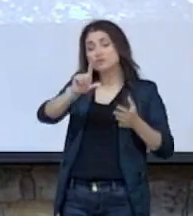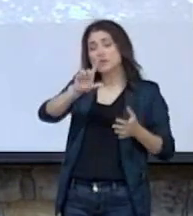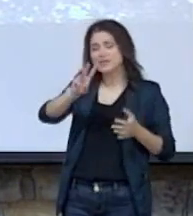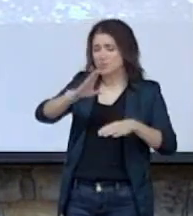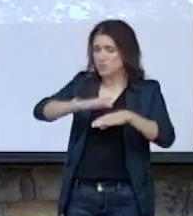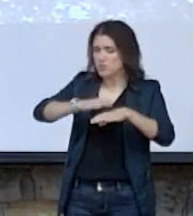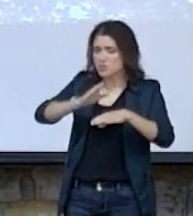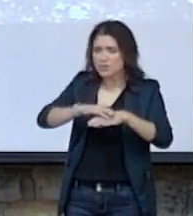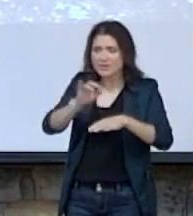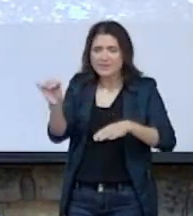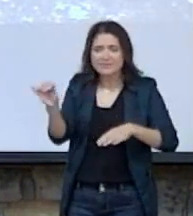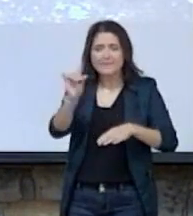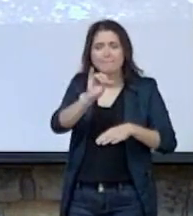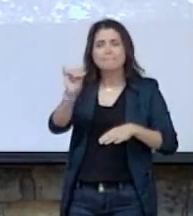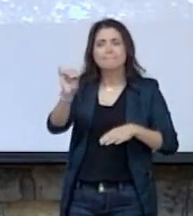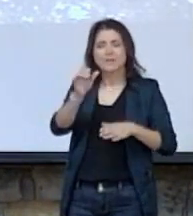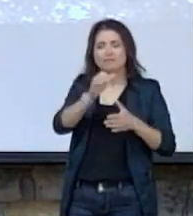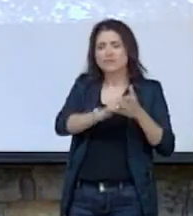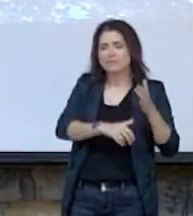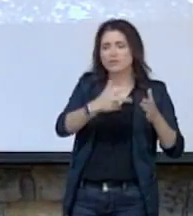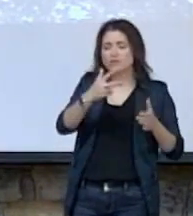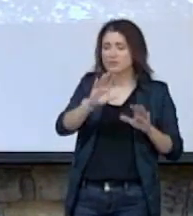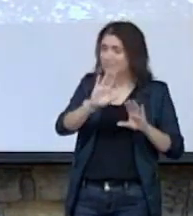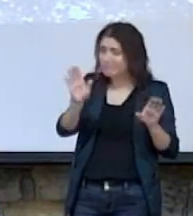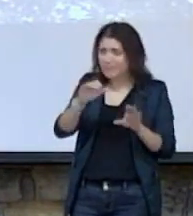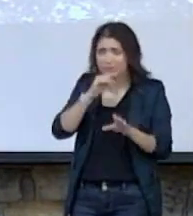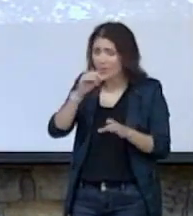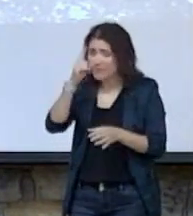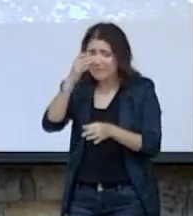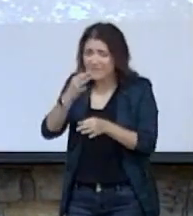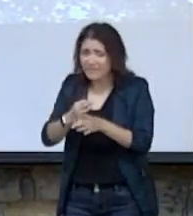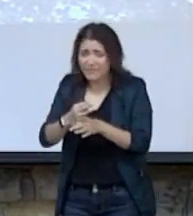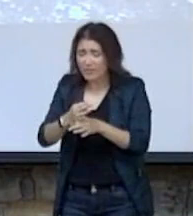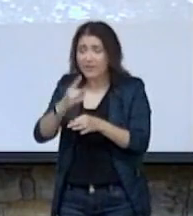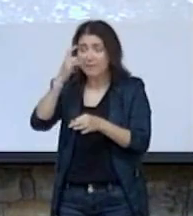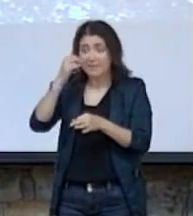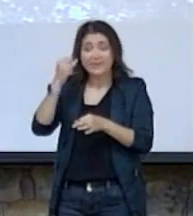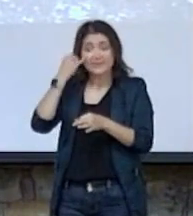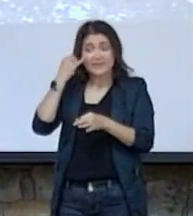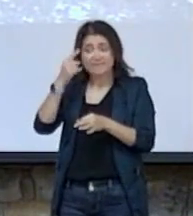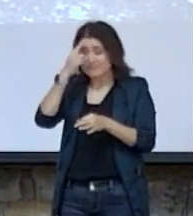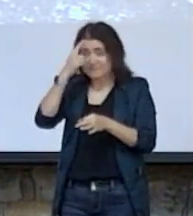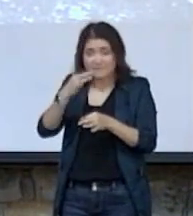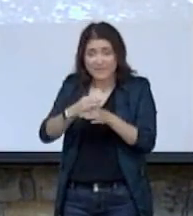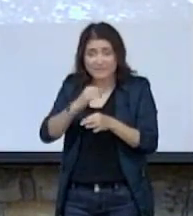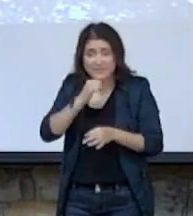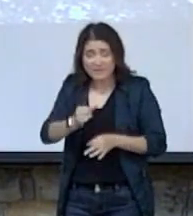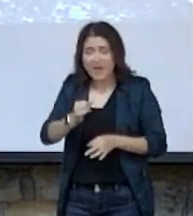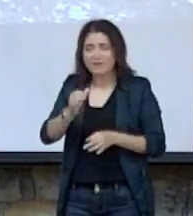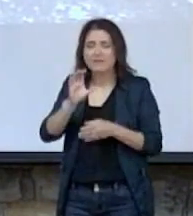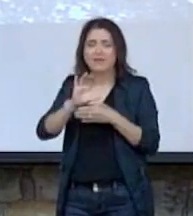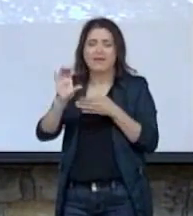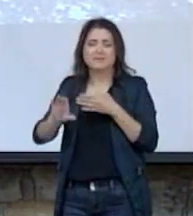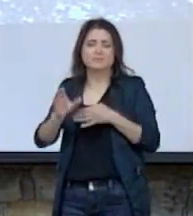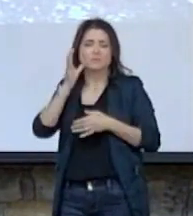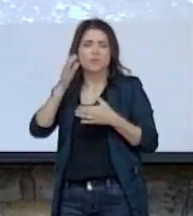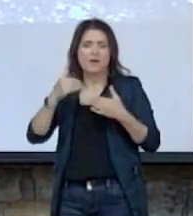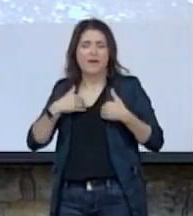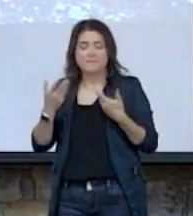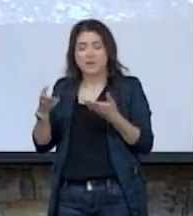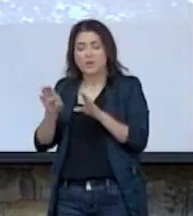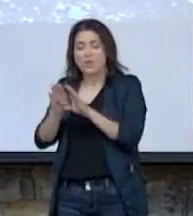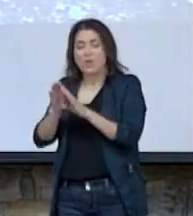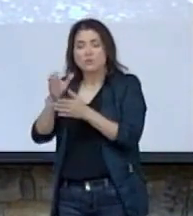done in chapter 3. Don't be unfaithful, because if you're unfaithful, that has consequences. But look how he closes chapter 10 and